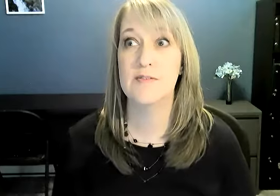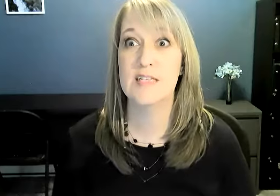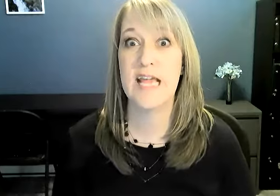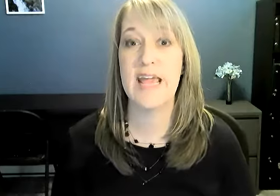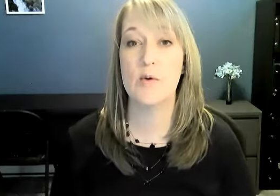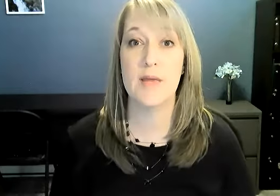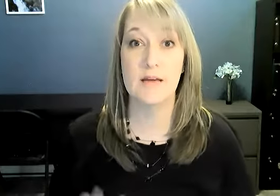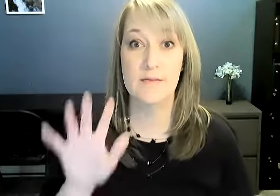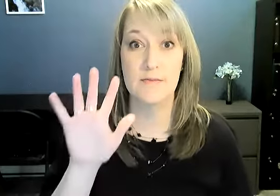58 would be,